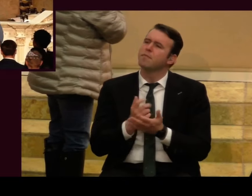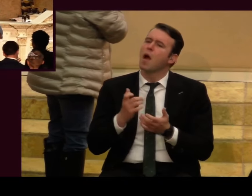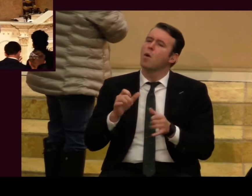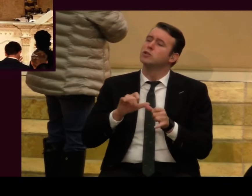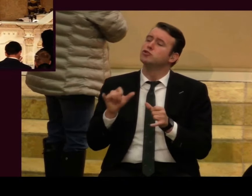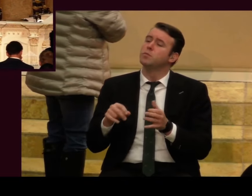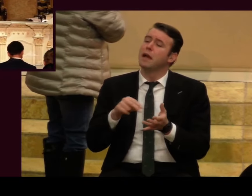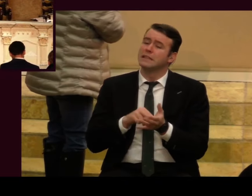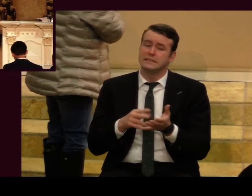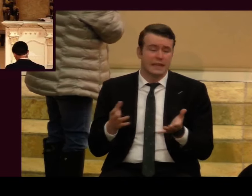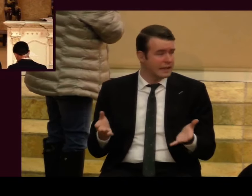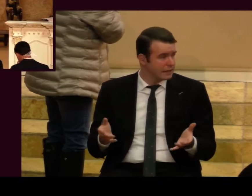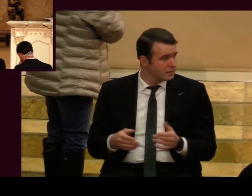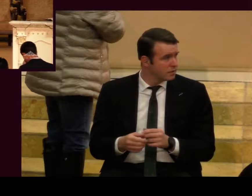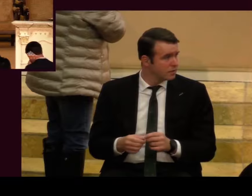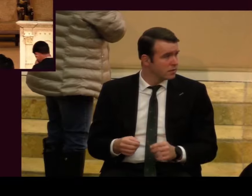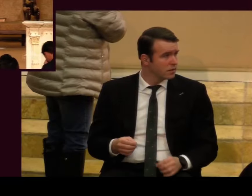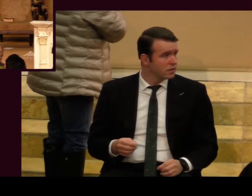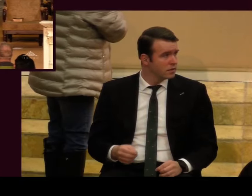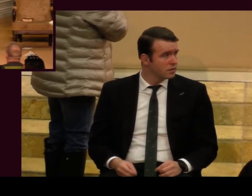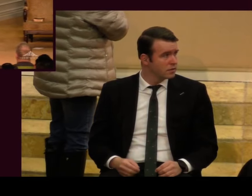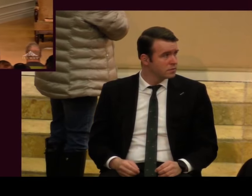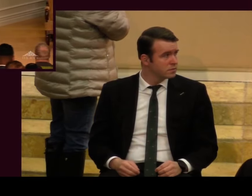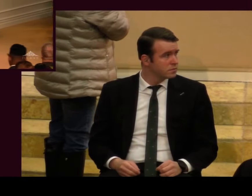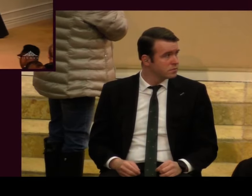Amen. I want you to remain standing up here.